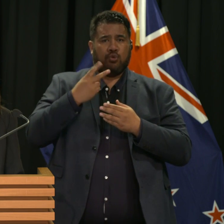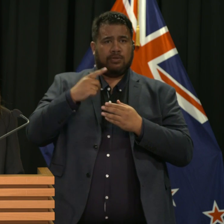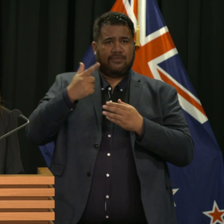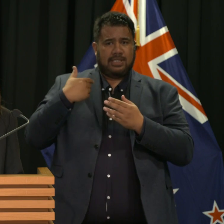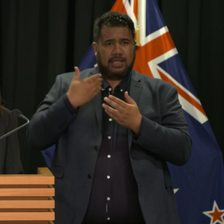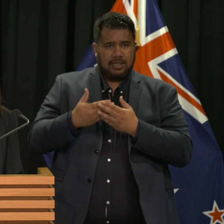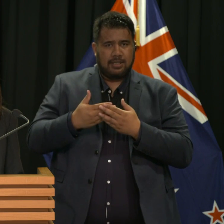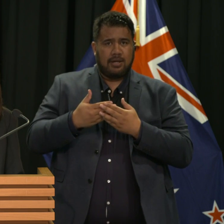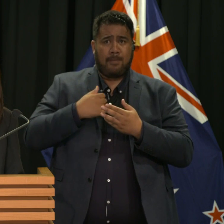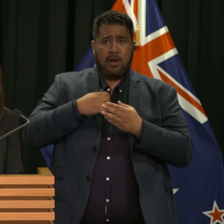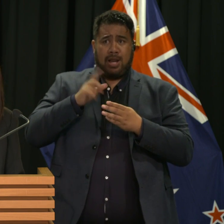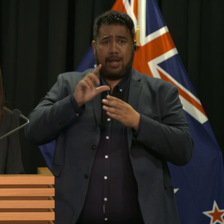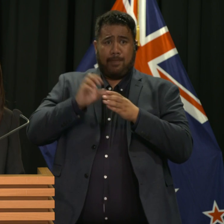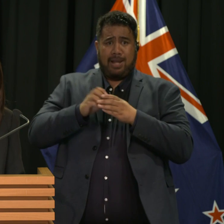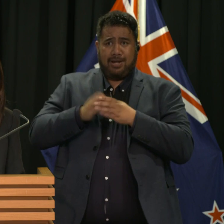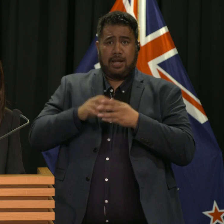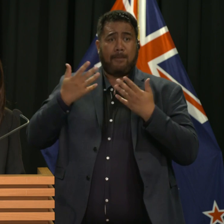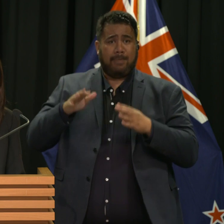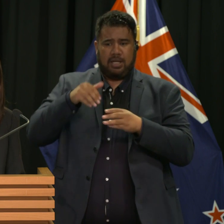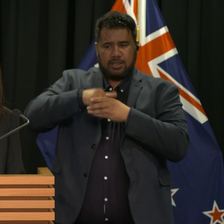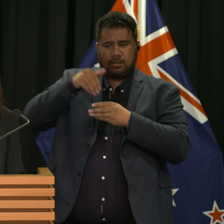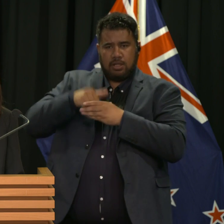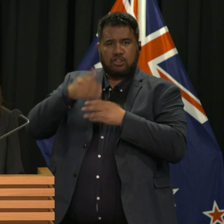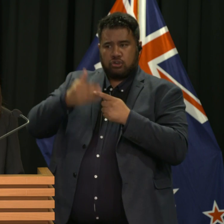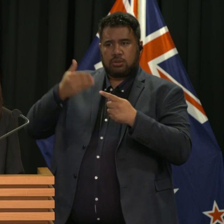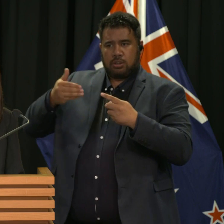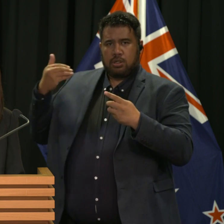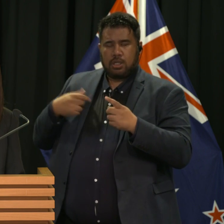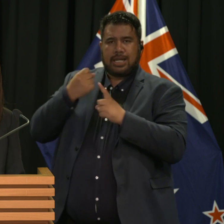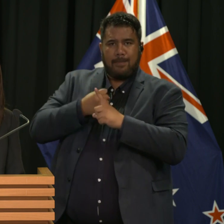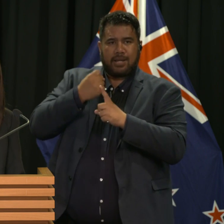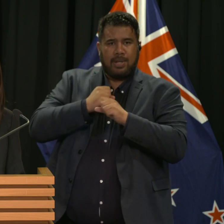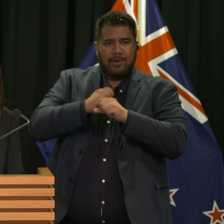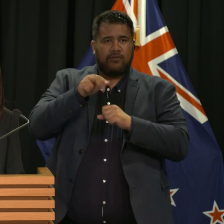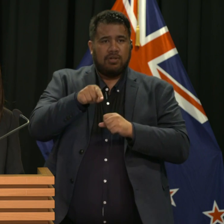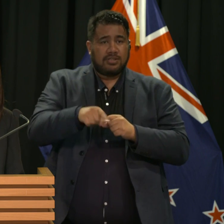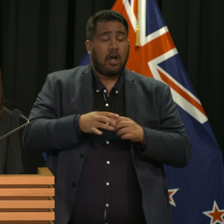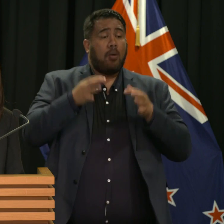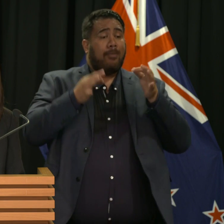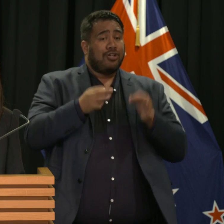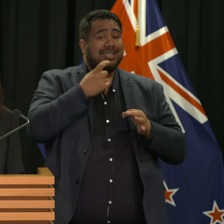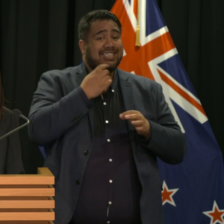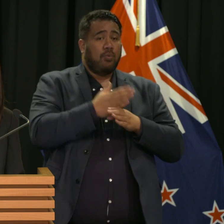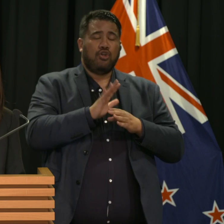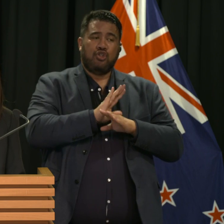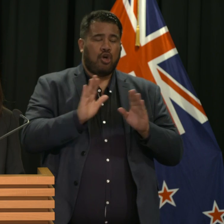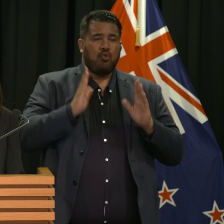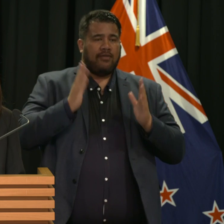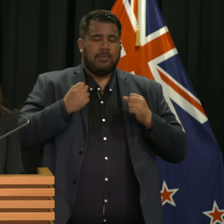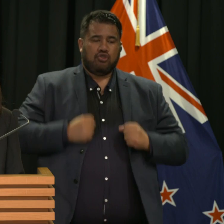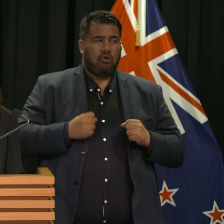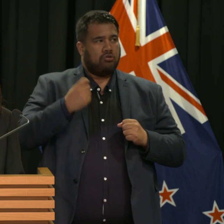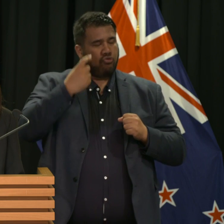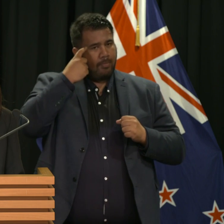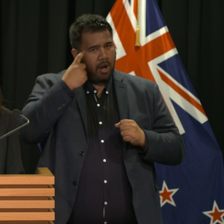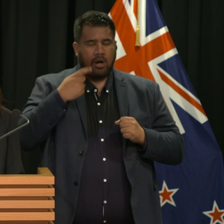a party that campaigned on it in 2 elections before that. Politics is not for the faint-hearted. I've always been willing